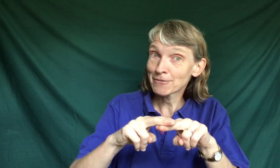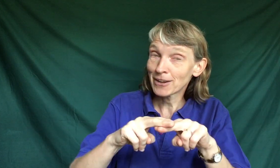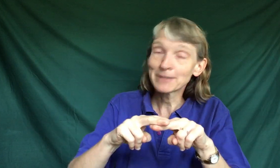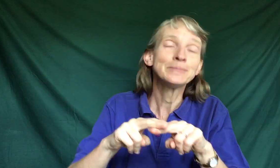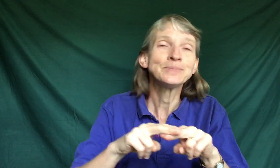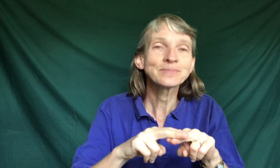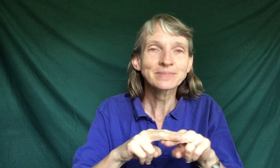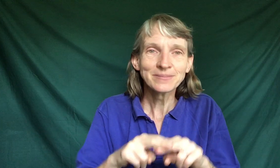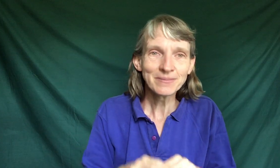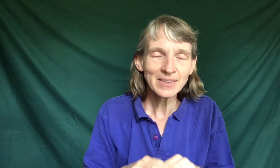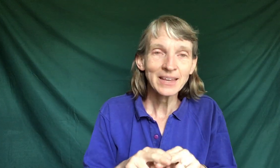fun.